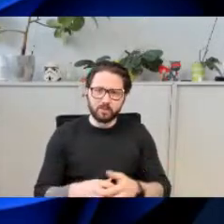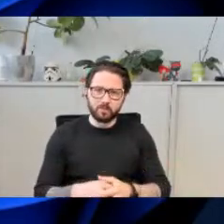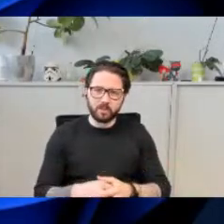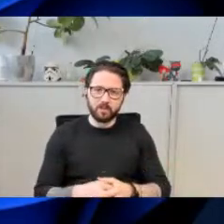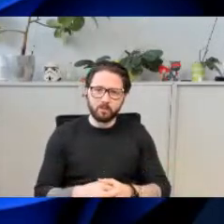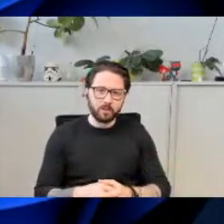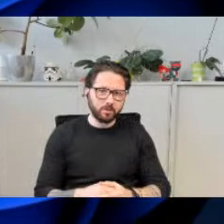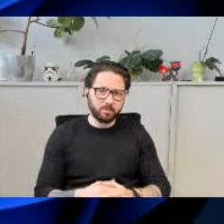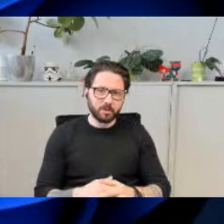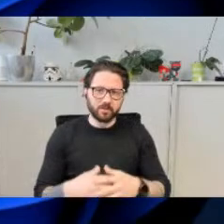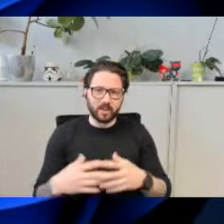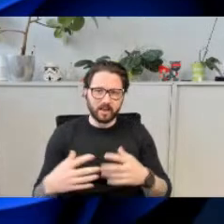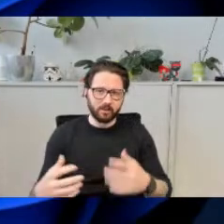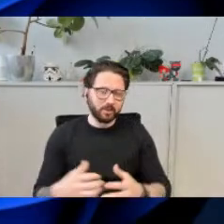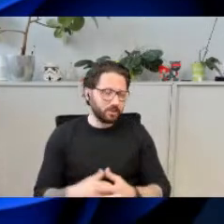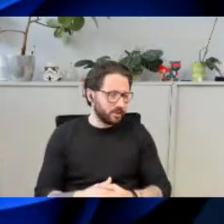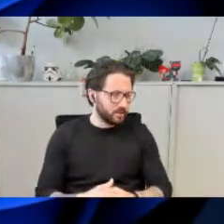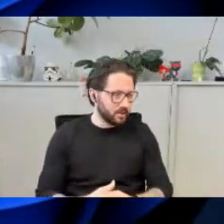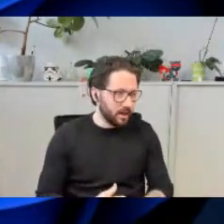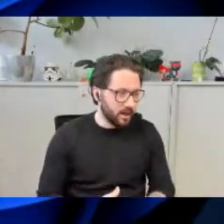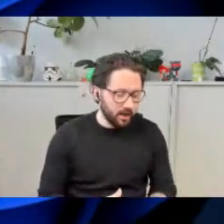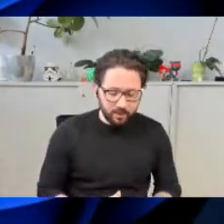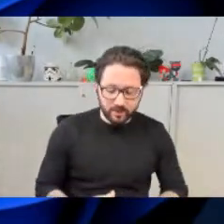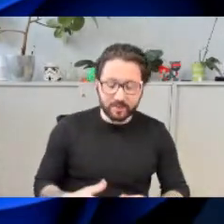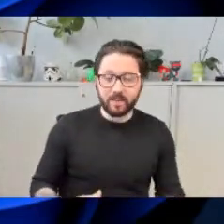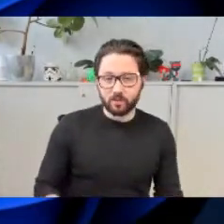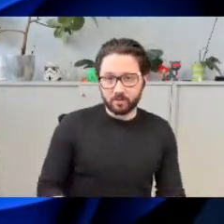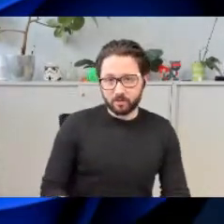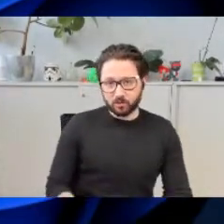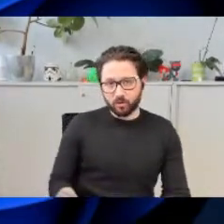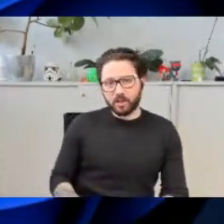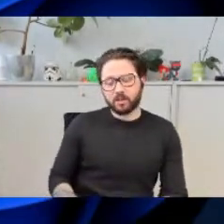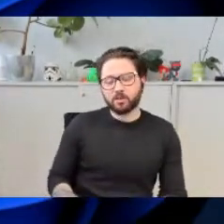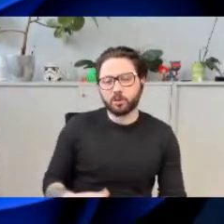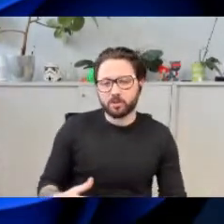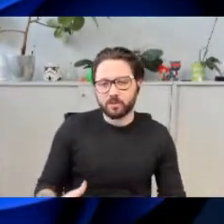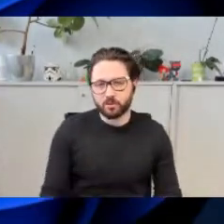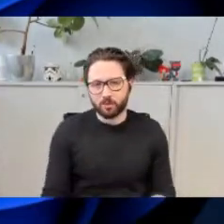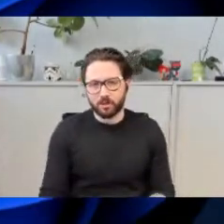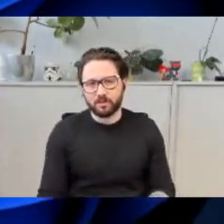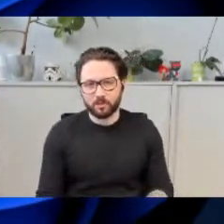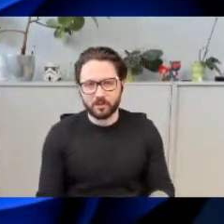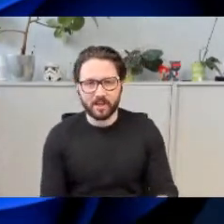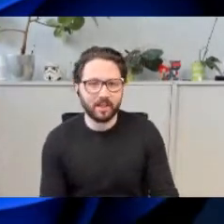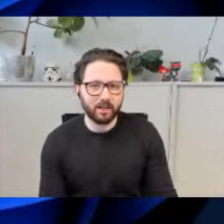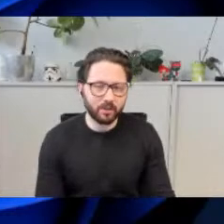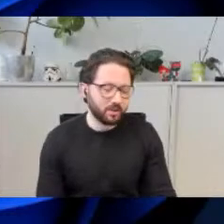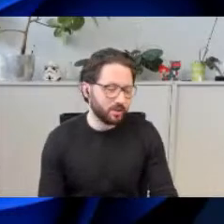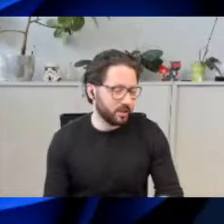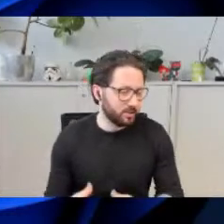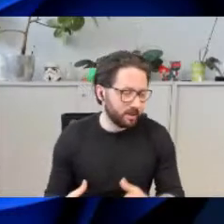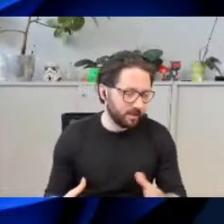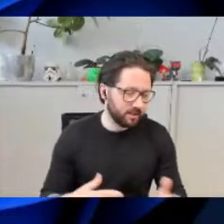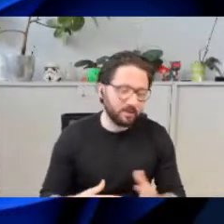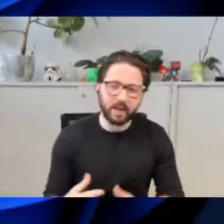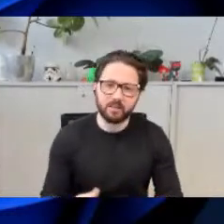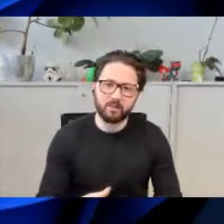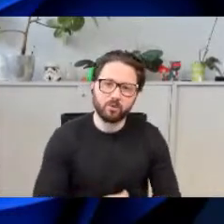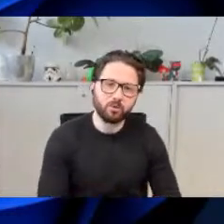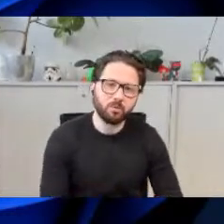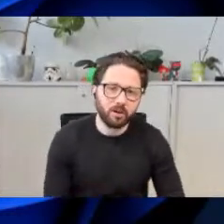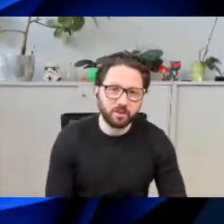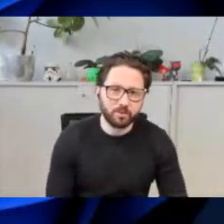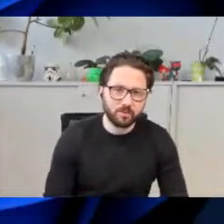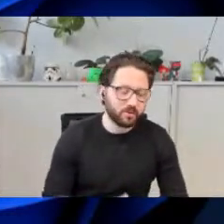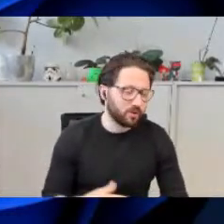types of videos we use, because sign language is the task of training a computer vision model for sign language is basically